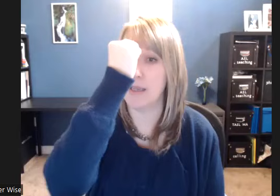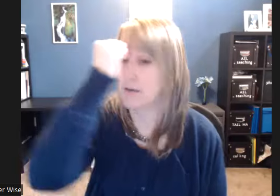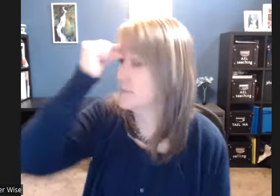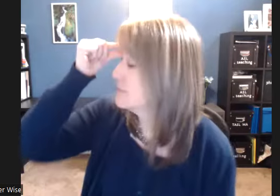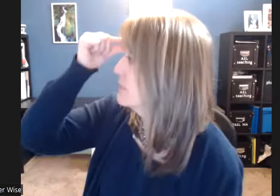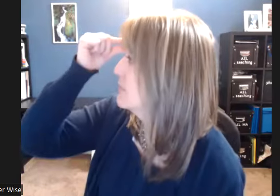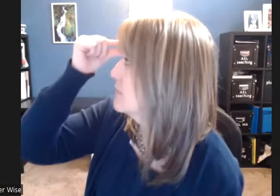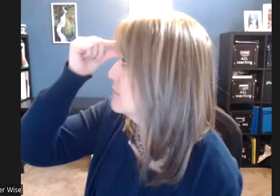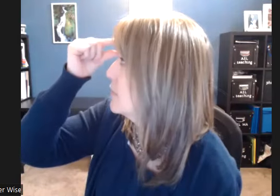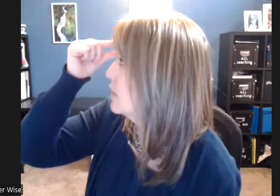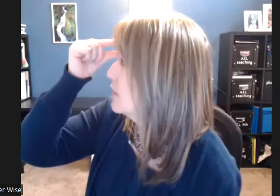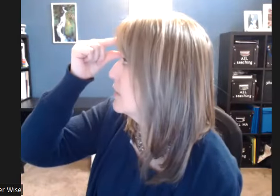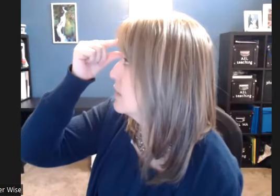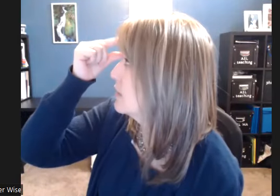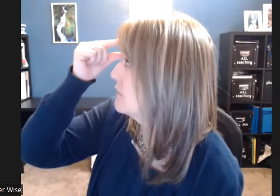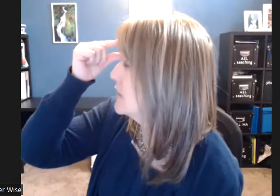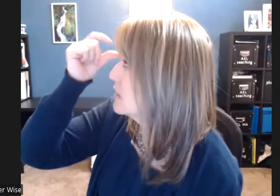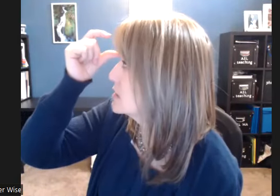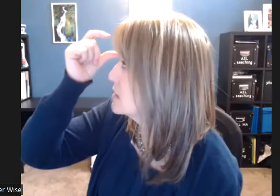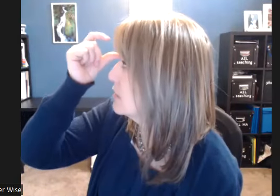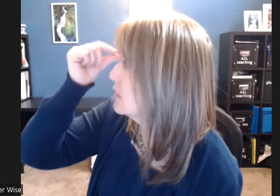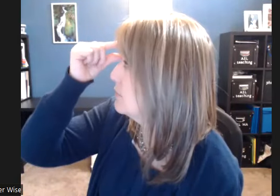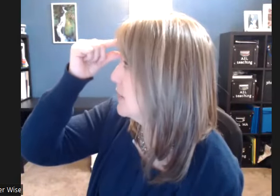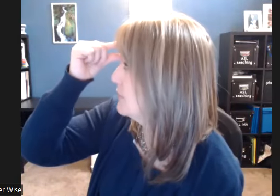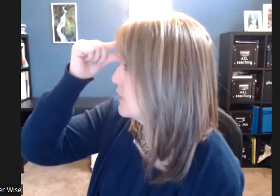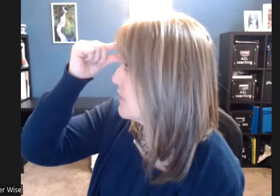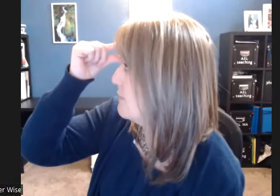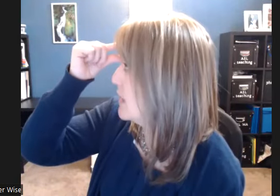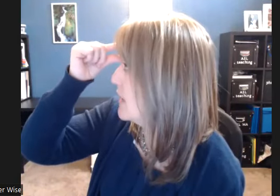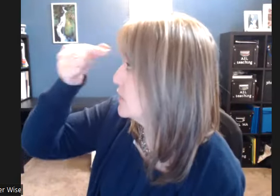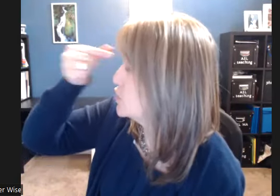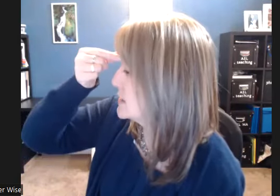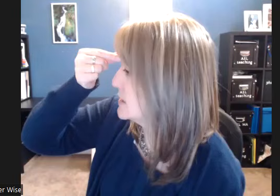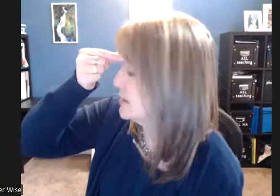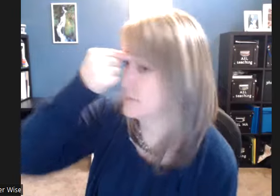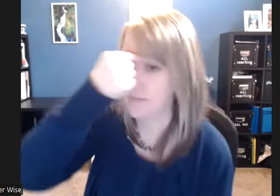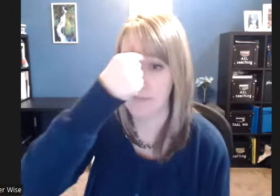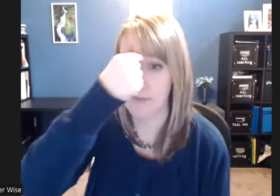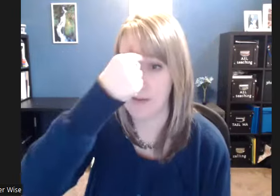like put your finger on above your thumb and then twist it,